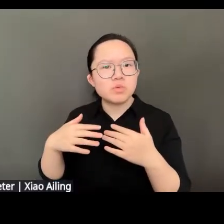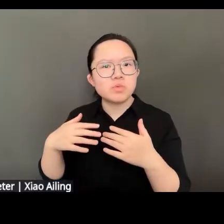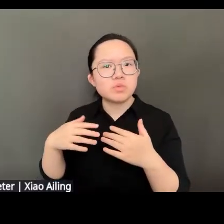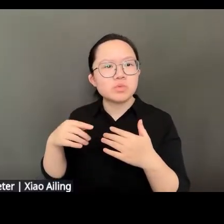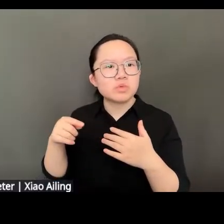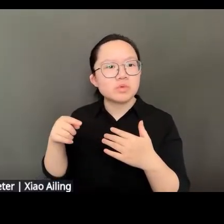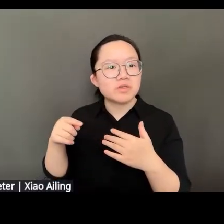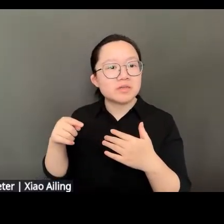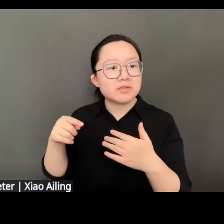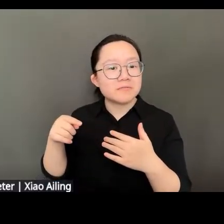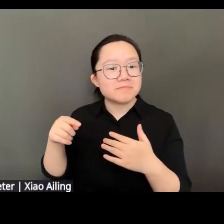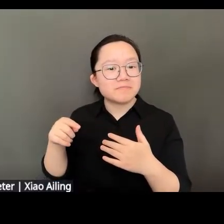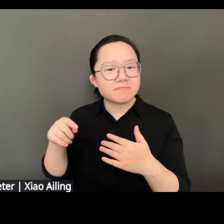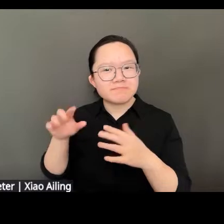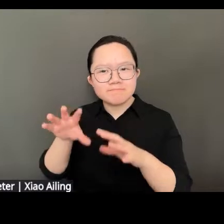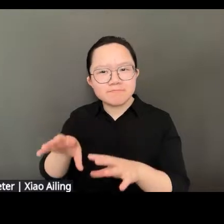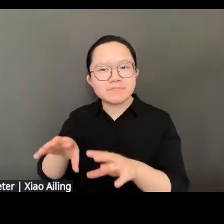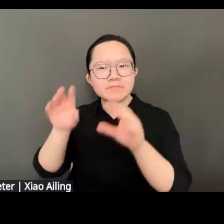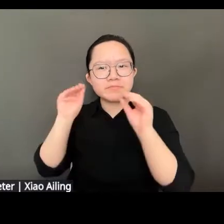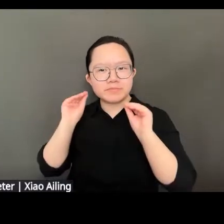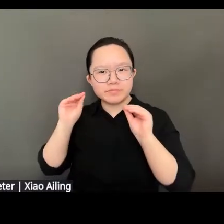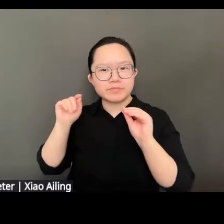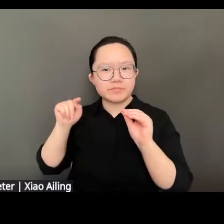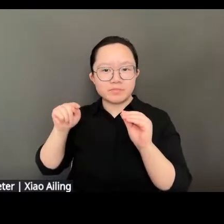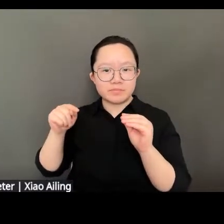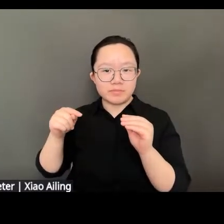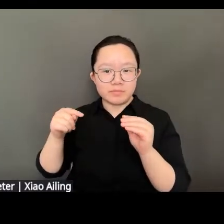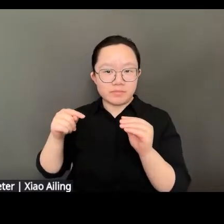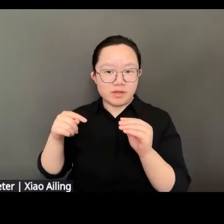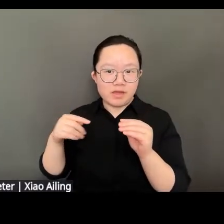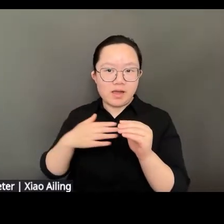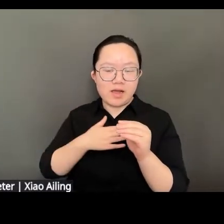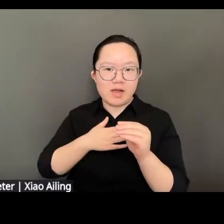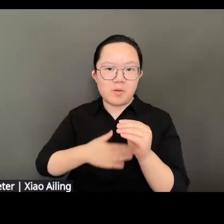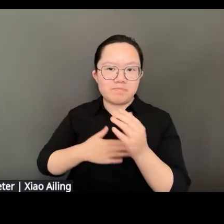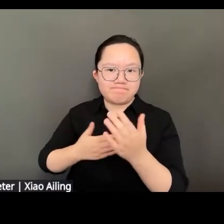of what OPDs can and cannot be.